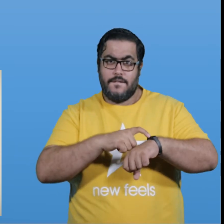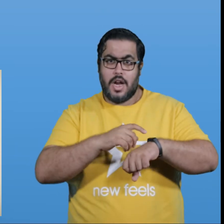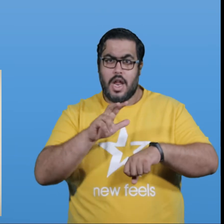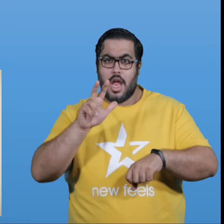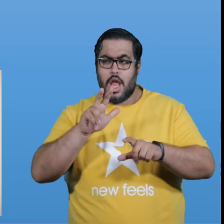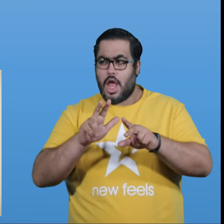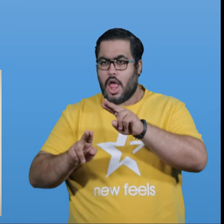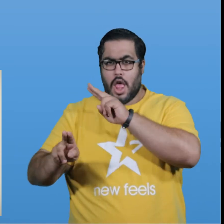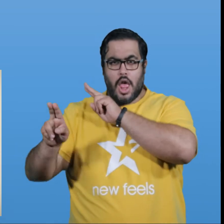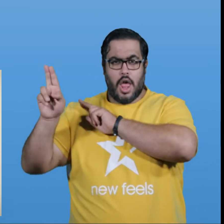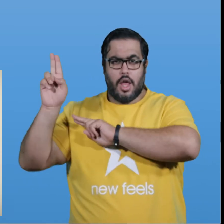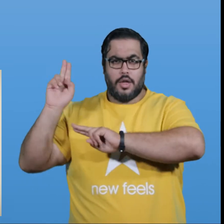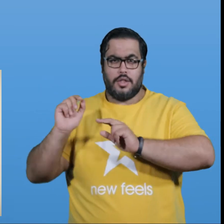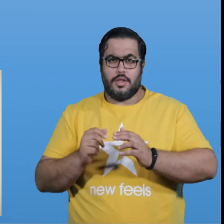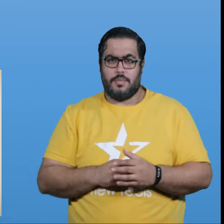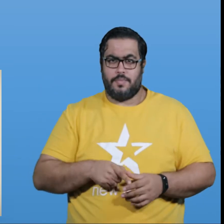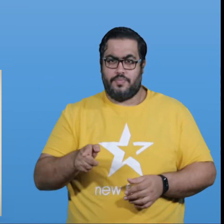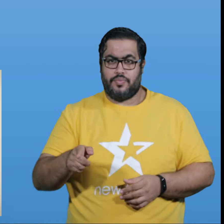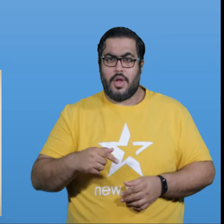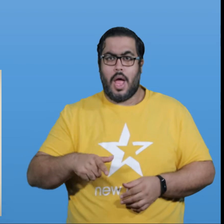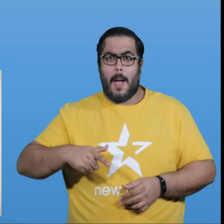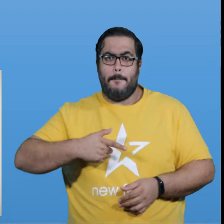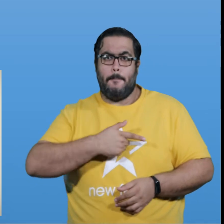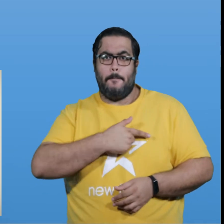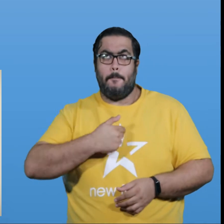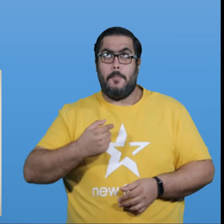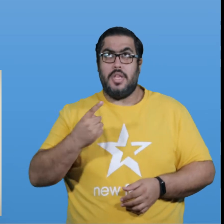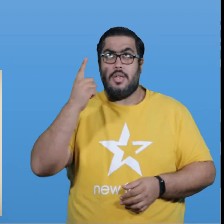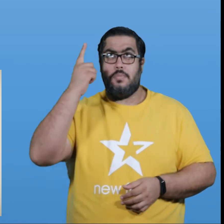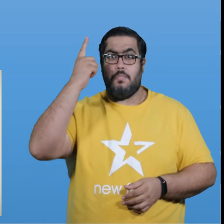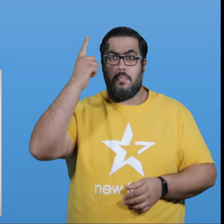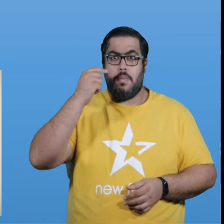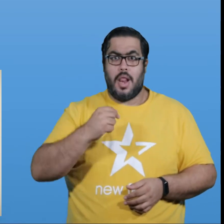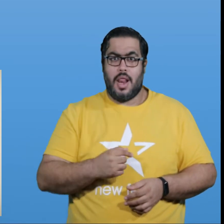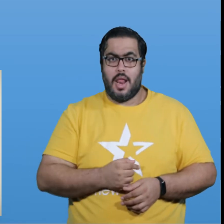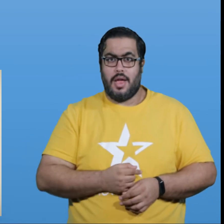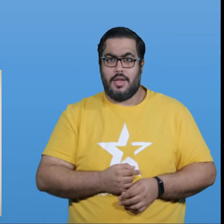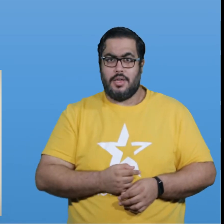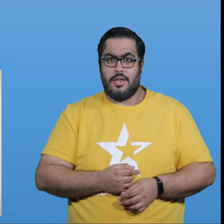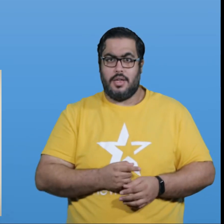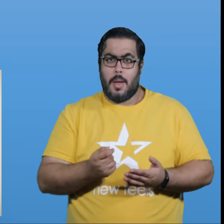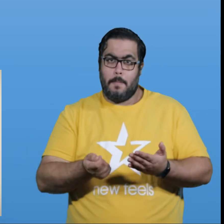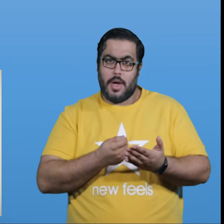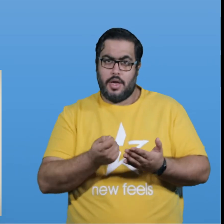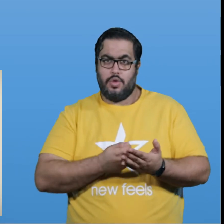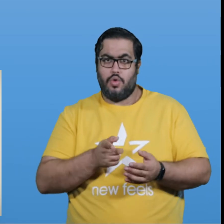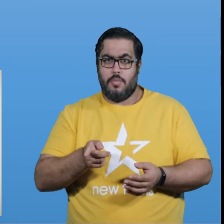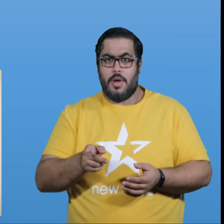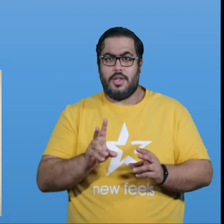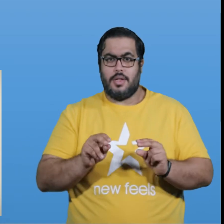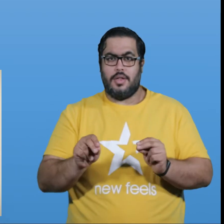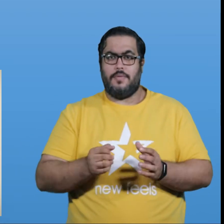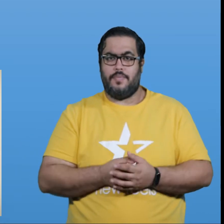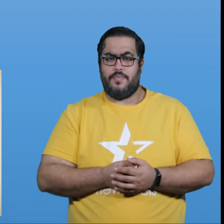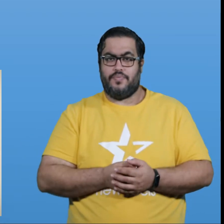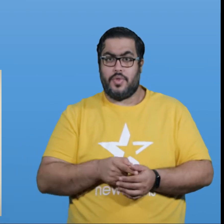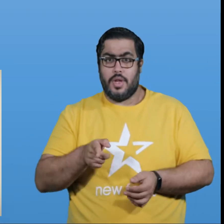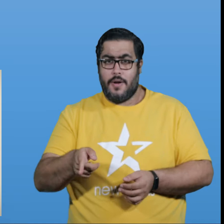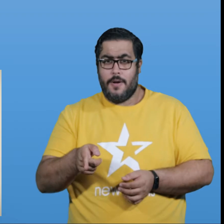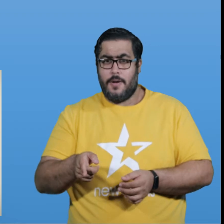see the letters are a bit curved, right? So cursive is an adjective. It means written with the characters joined. For